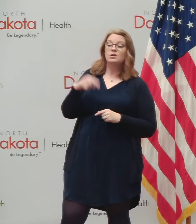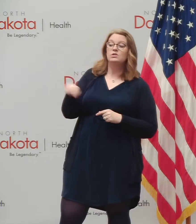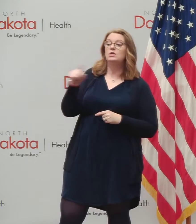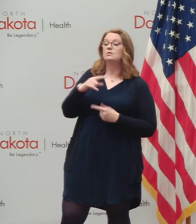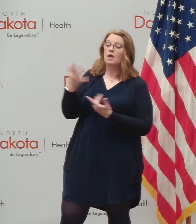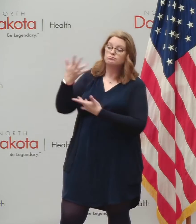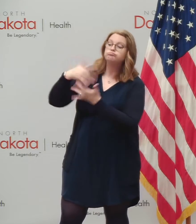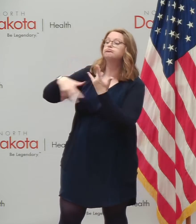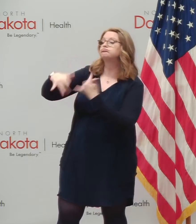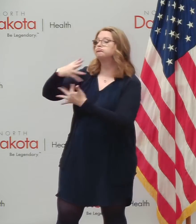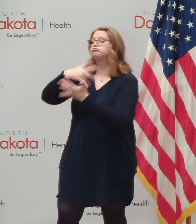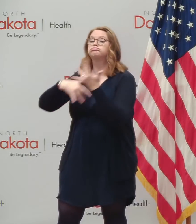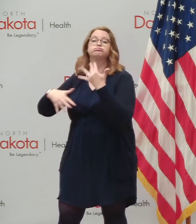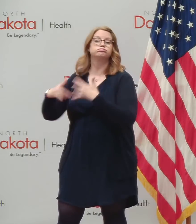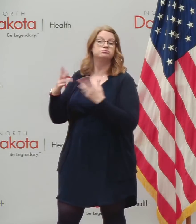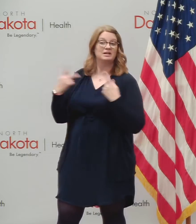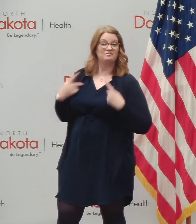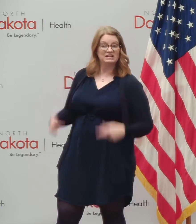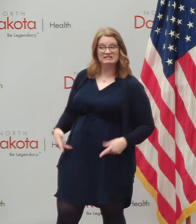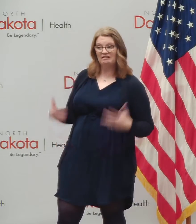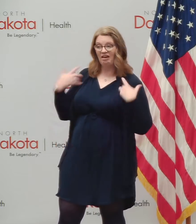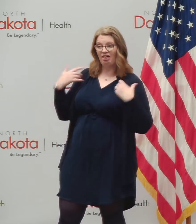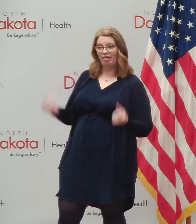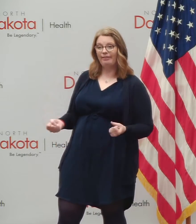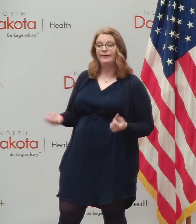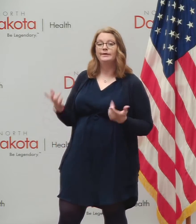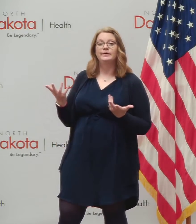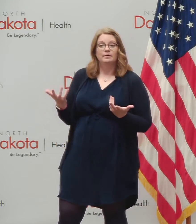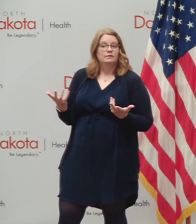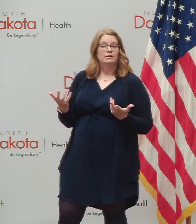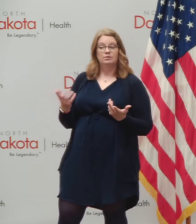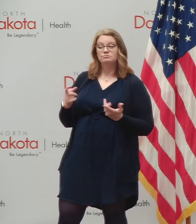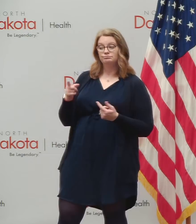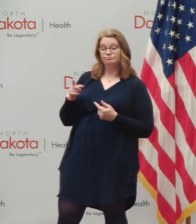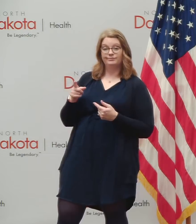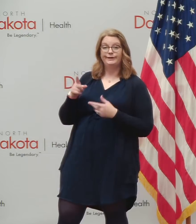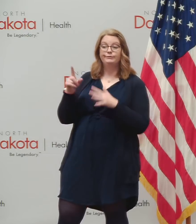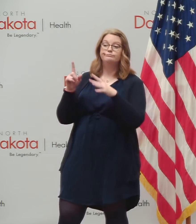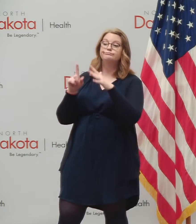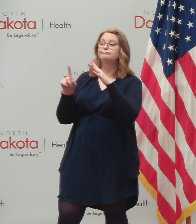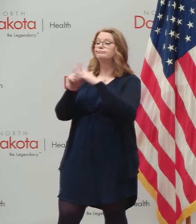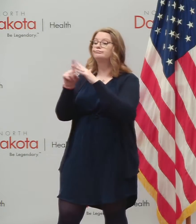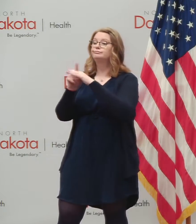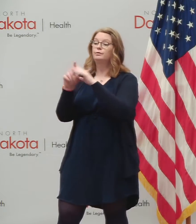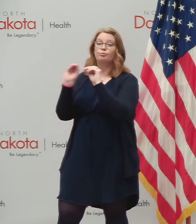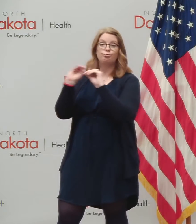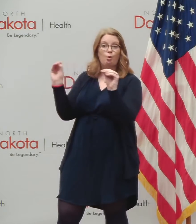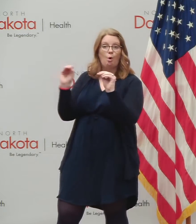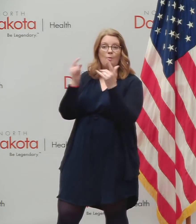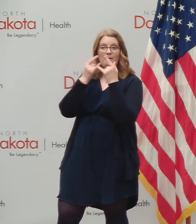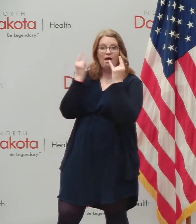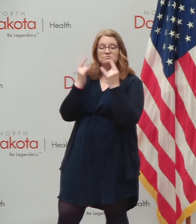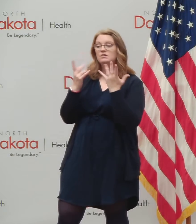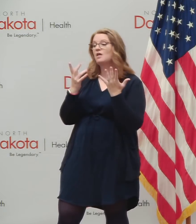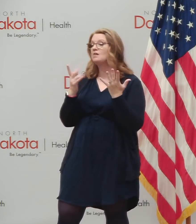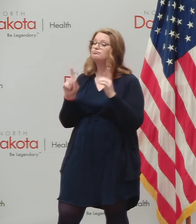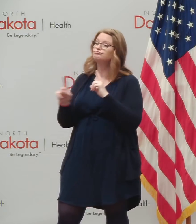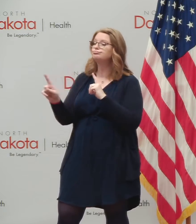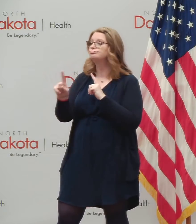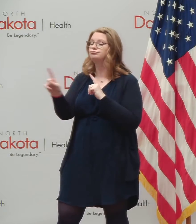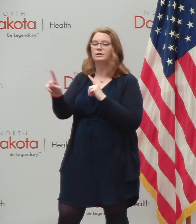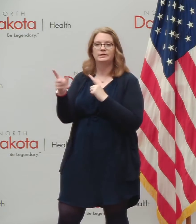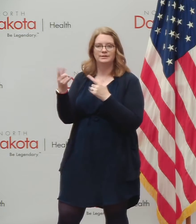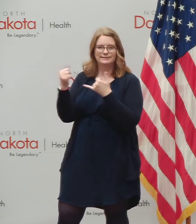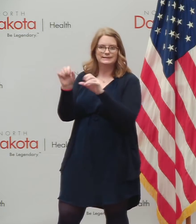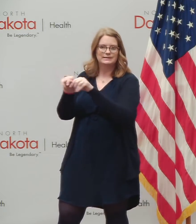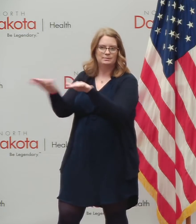people, you're physically healthy, not wearing a mask, you also could be an asymptomatic spreader. One of the